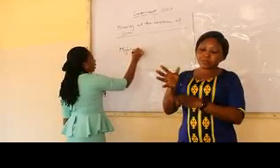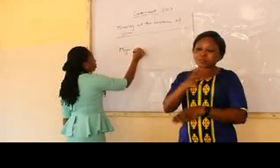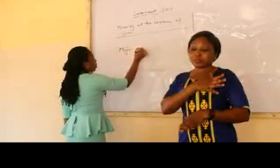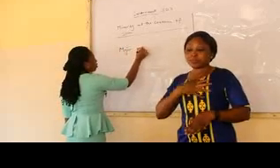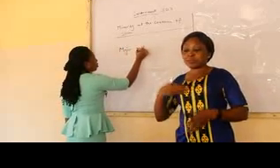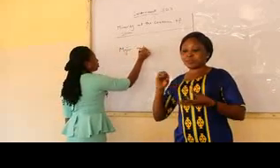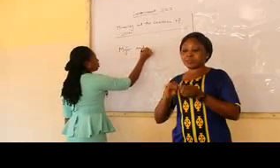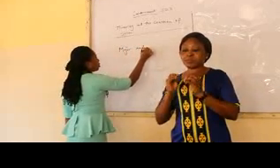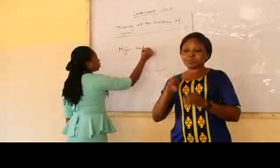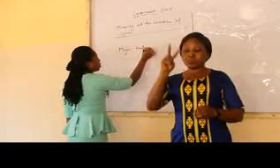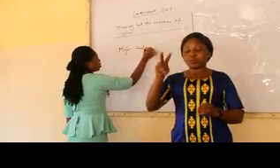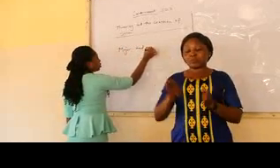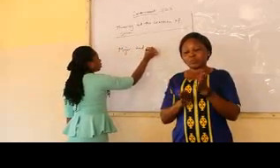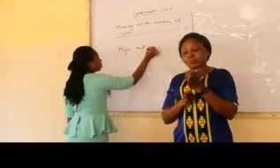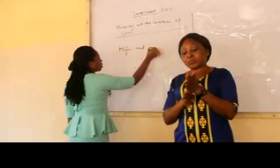and the minor